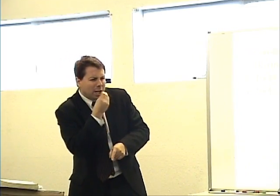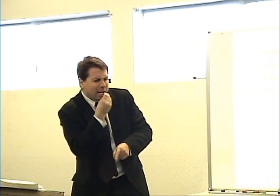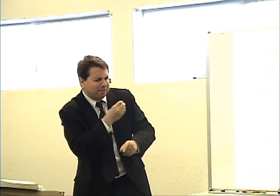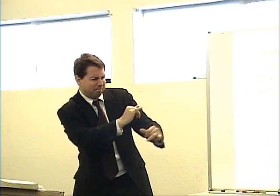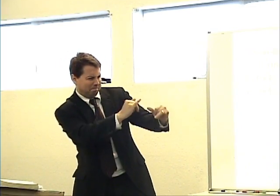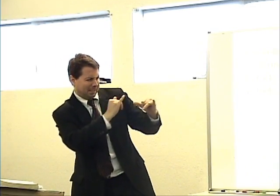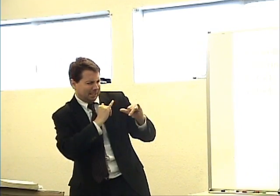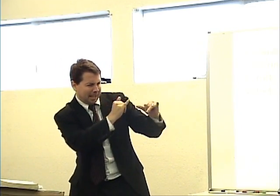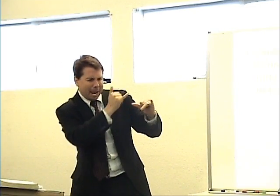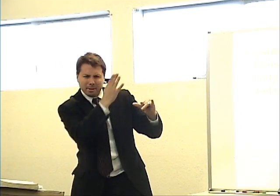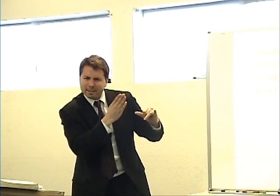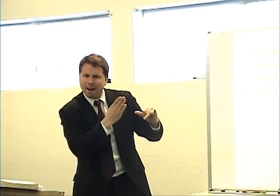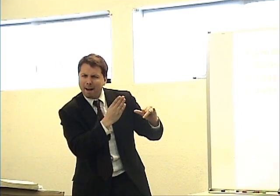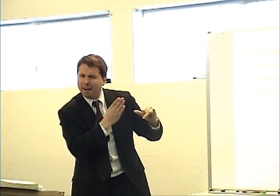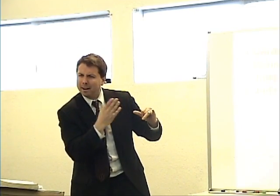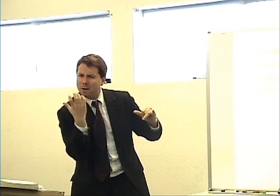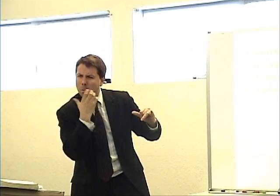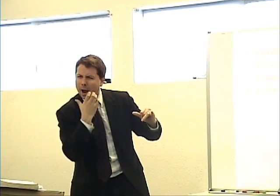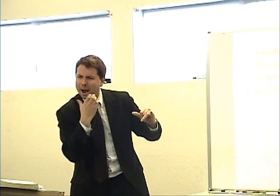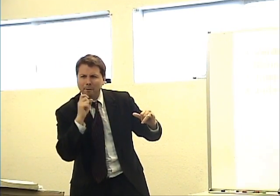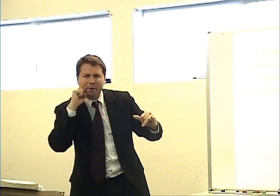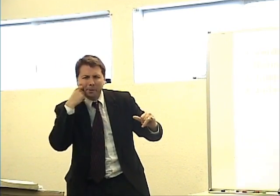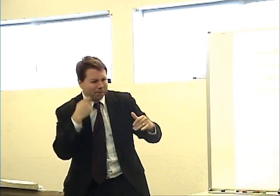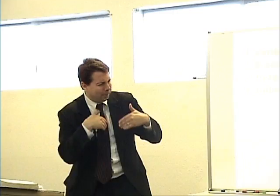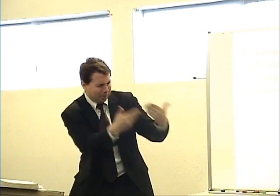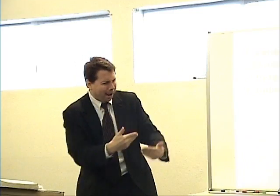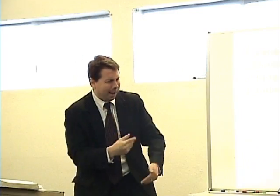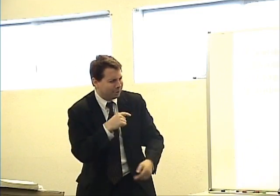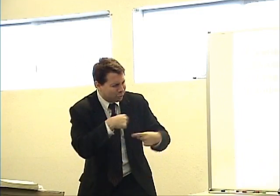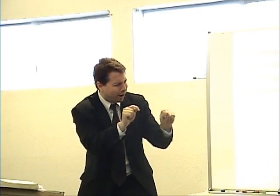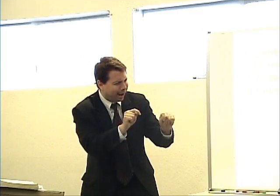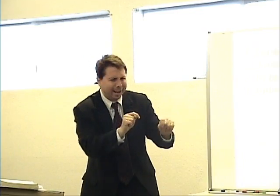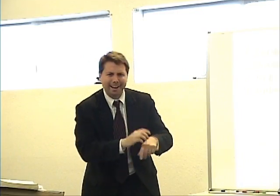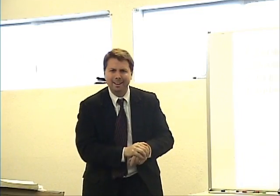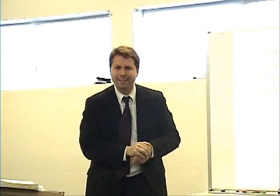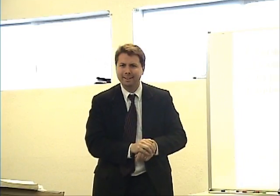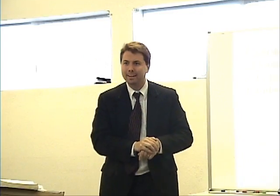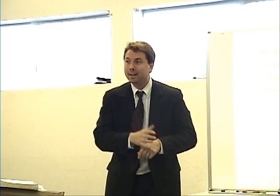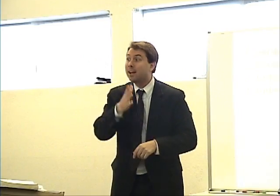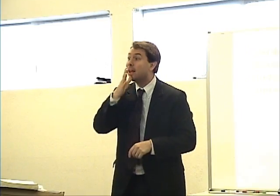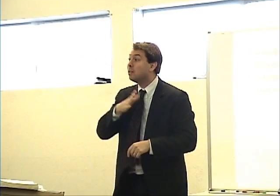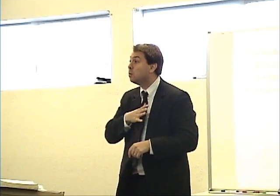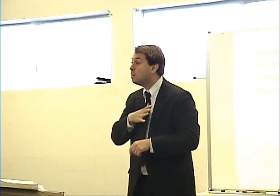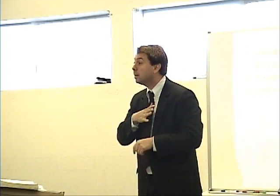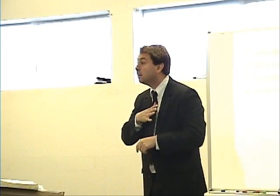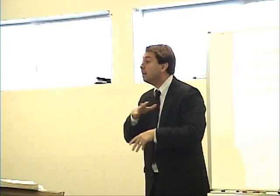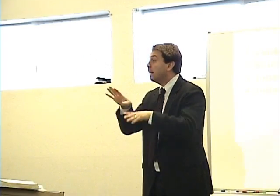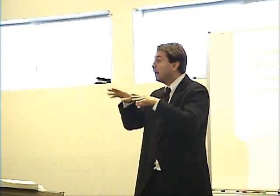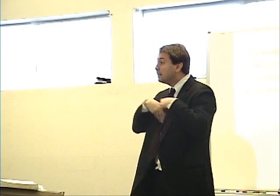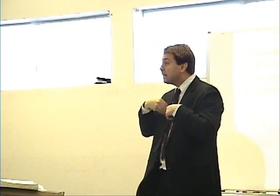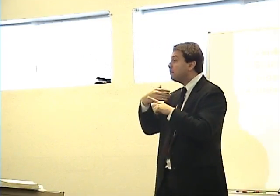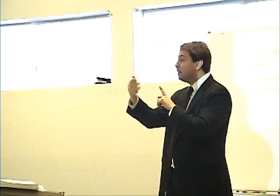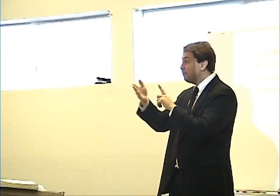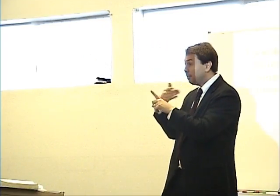eat, same as God. Wow, cool, go ahead, try it. And the woman accepted the